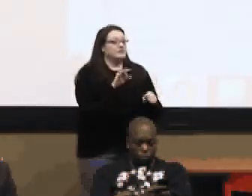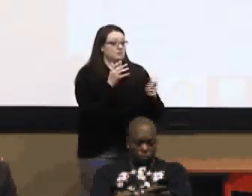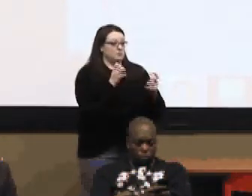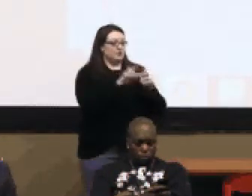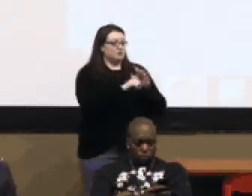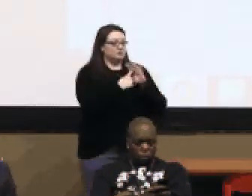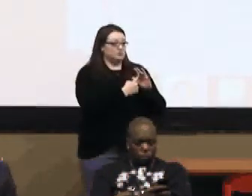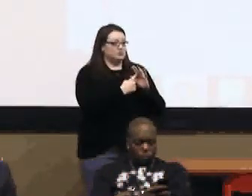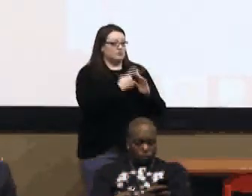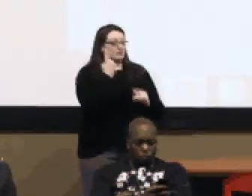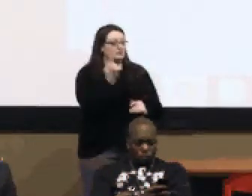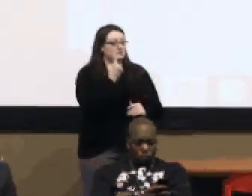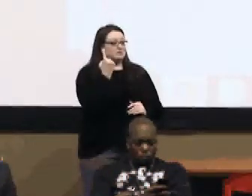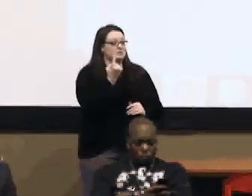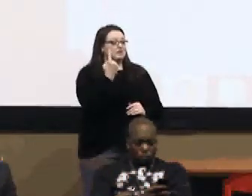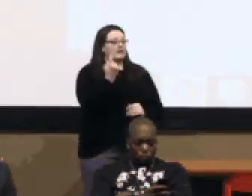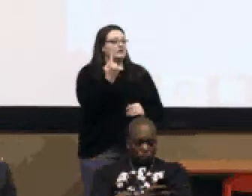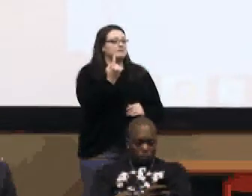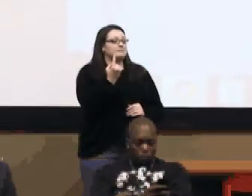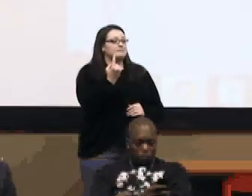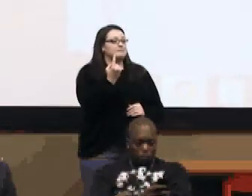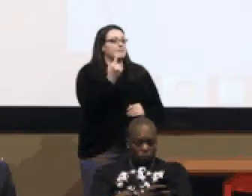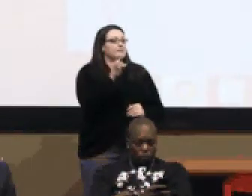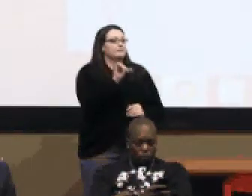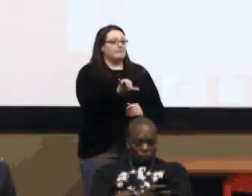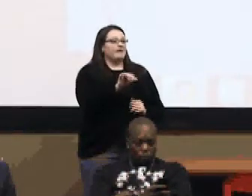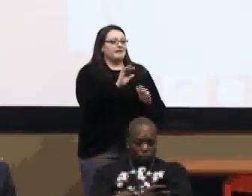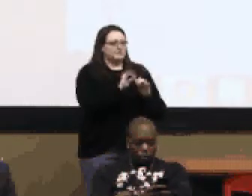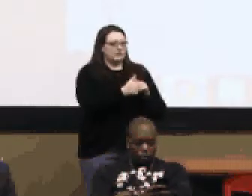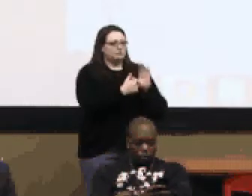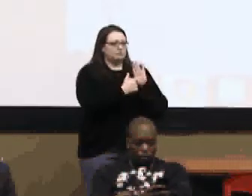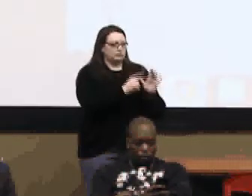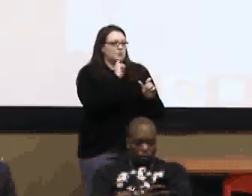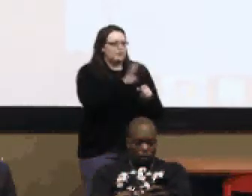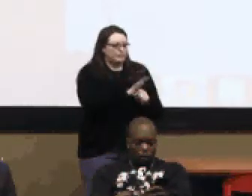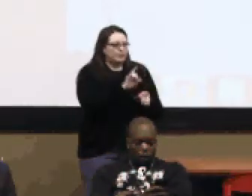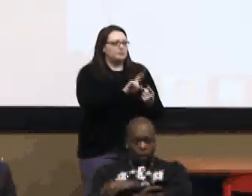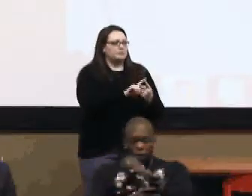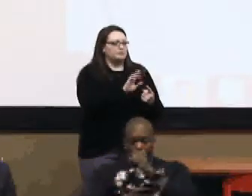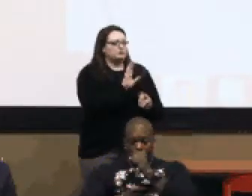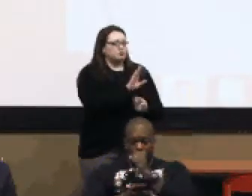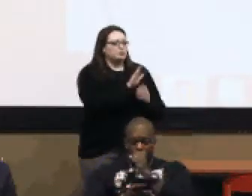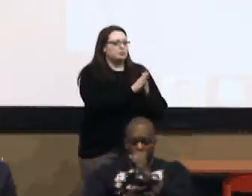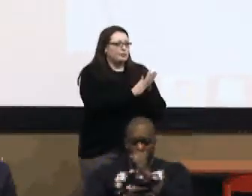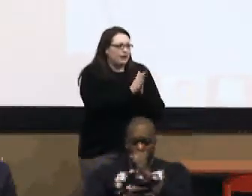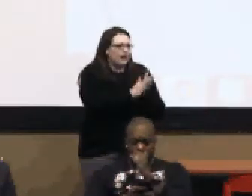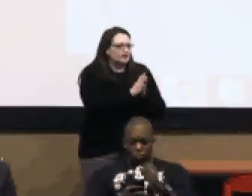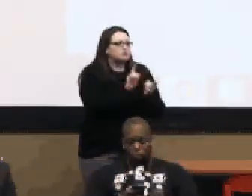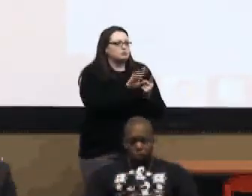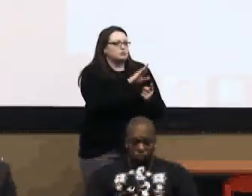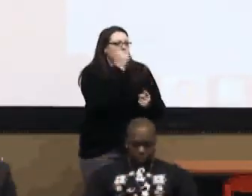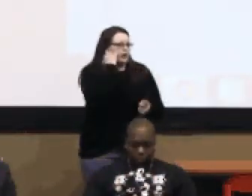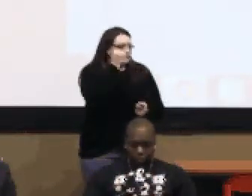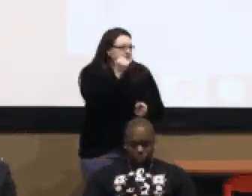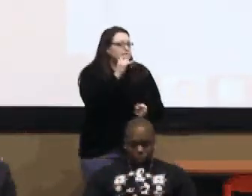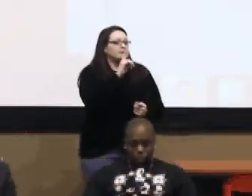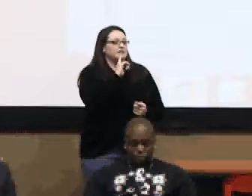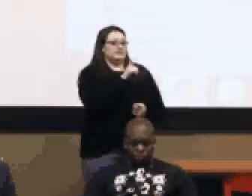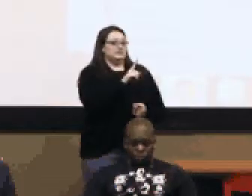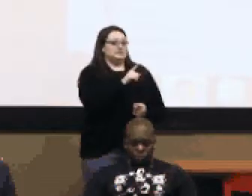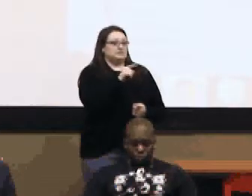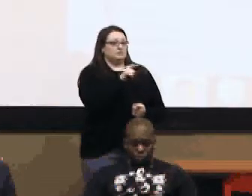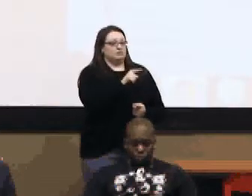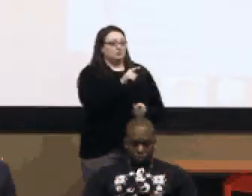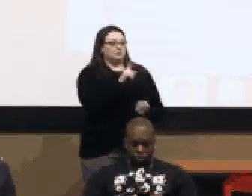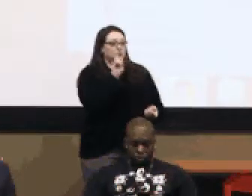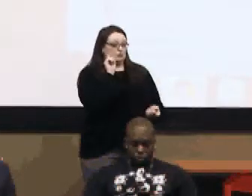want to start something, that's the way you show your commitment to your passion, to your idea, is you